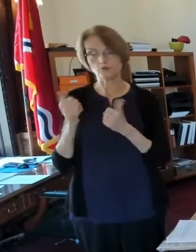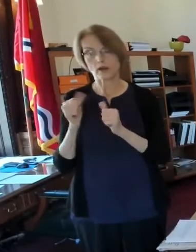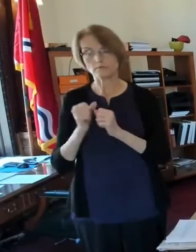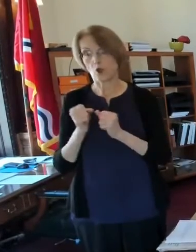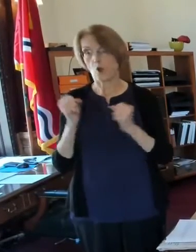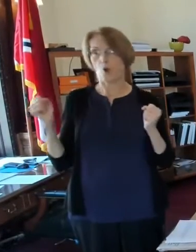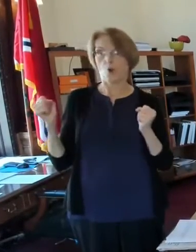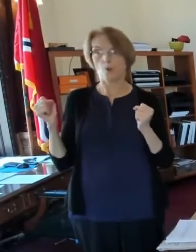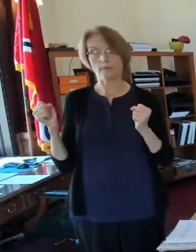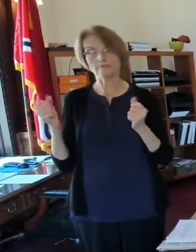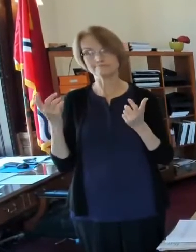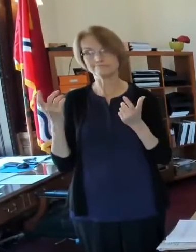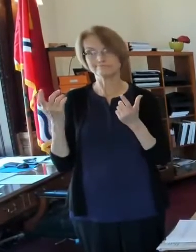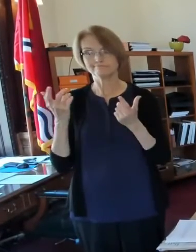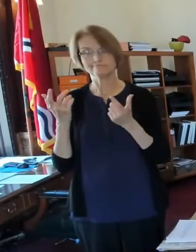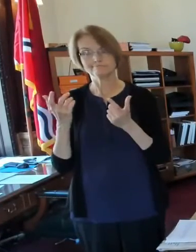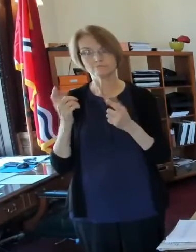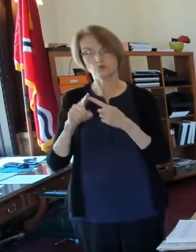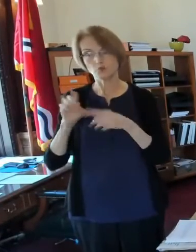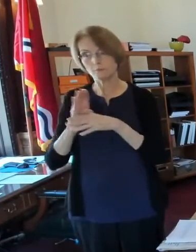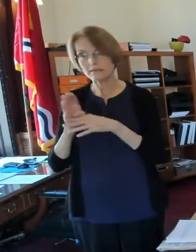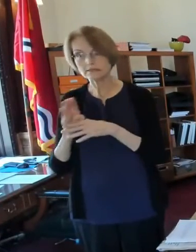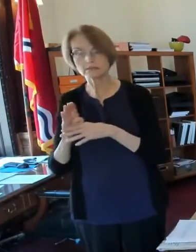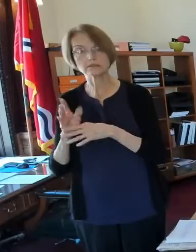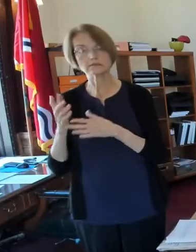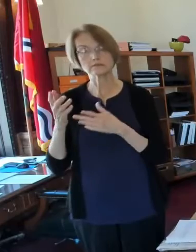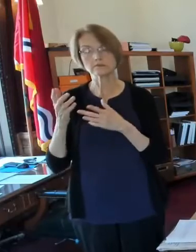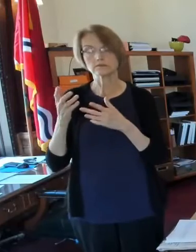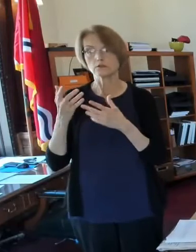open as we possibly can.